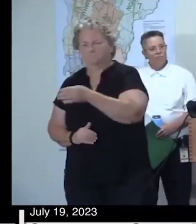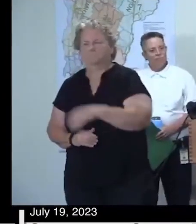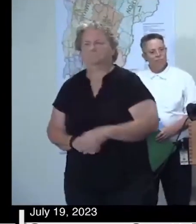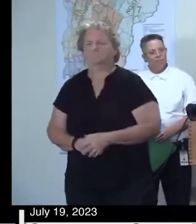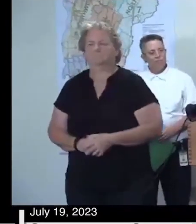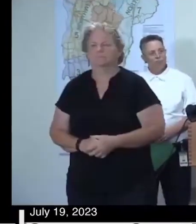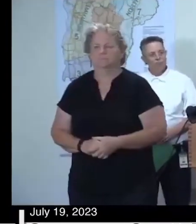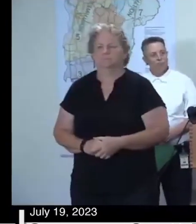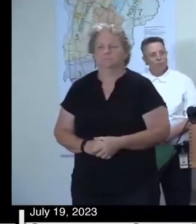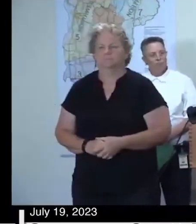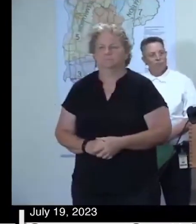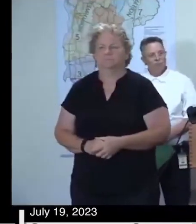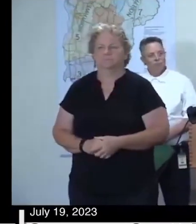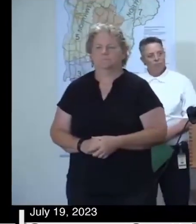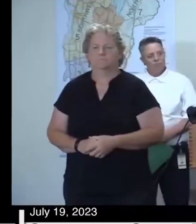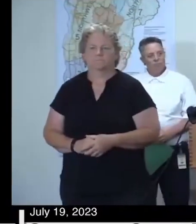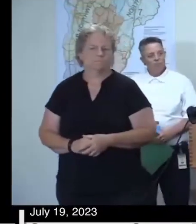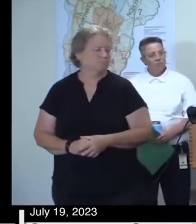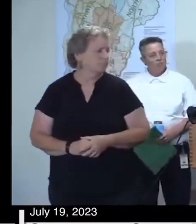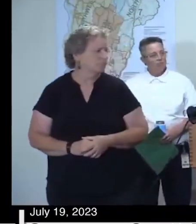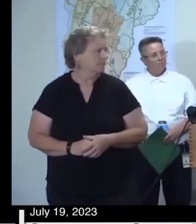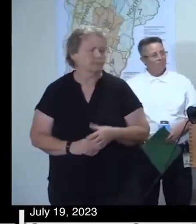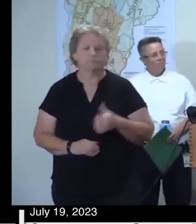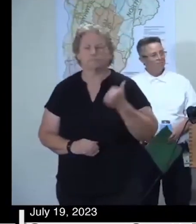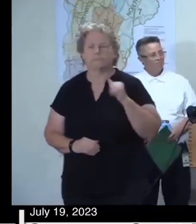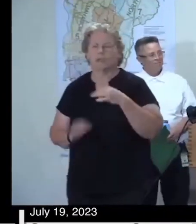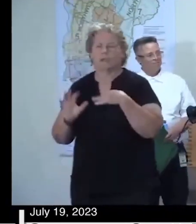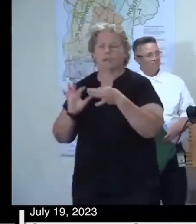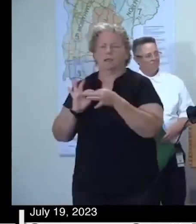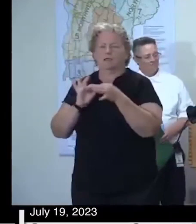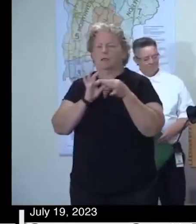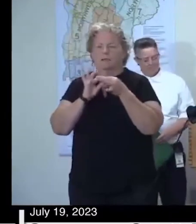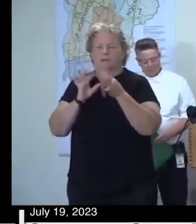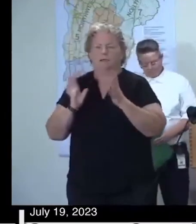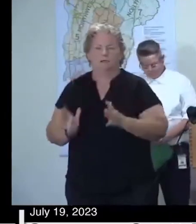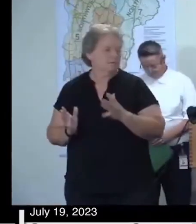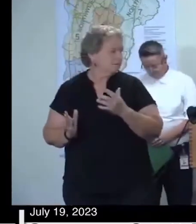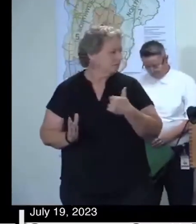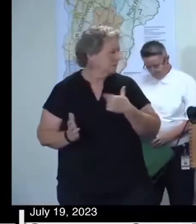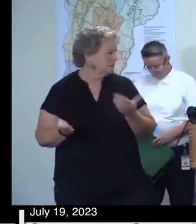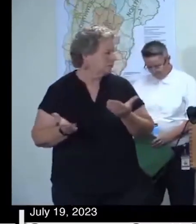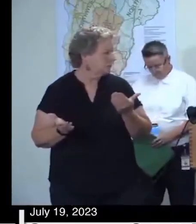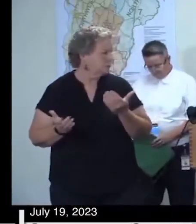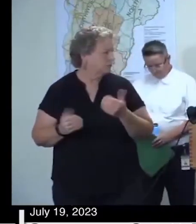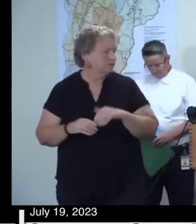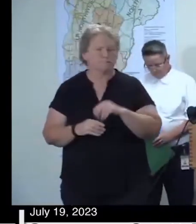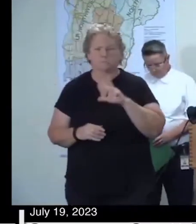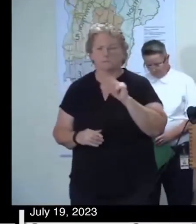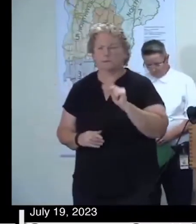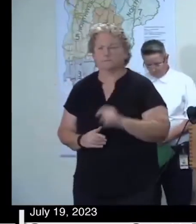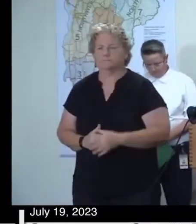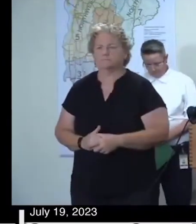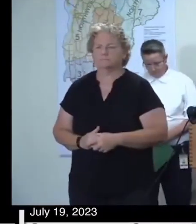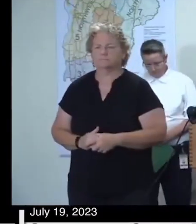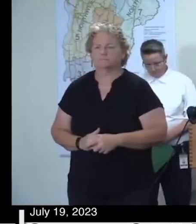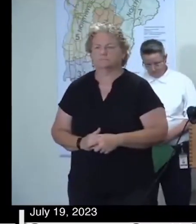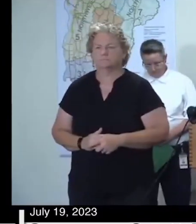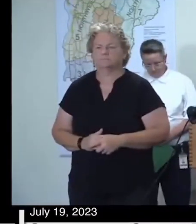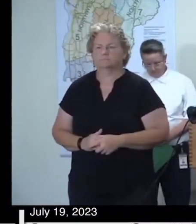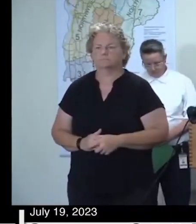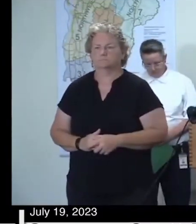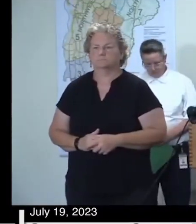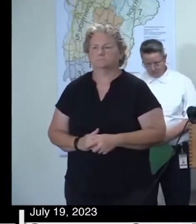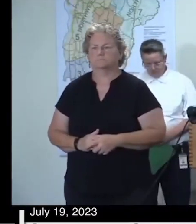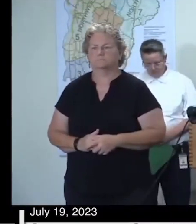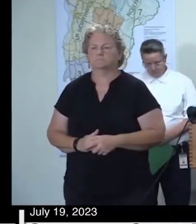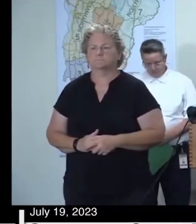officer, I'm also a fellow resident of Vermont, so sort of a blast to be here with my fellow Vermonters. Before I begin some prepared remarks from